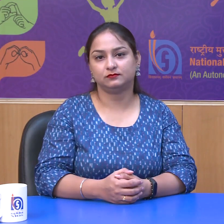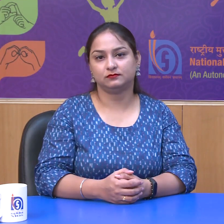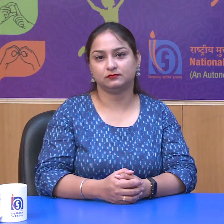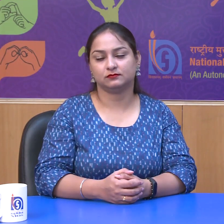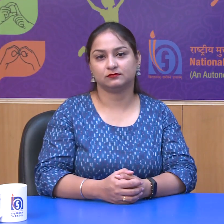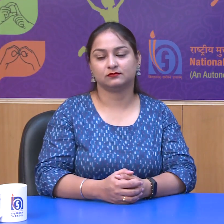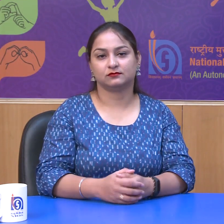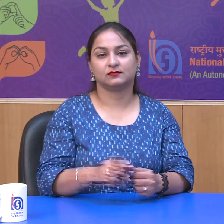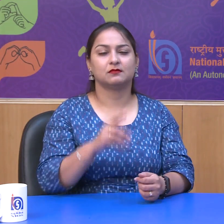Yellow Revolution